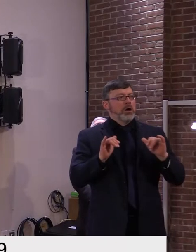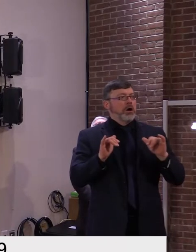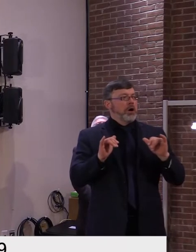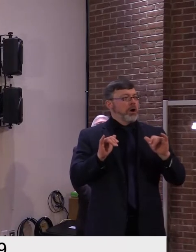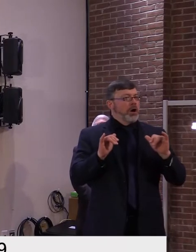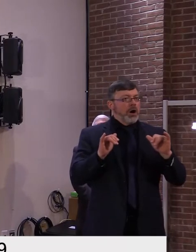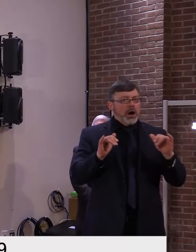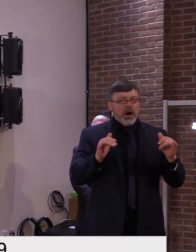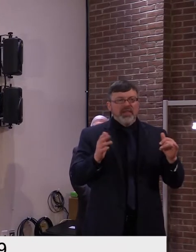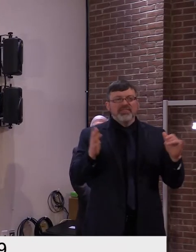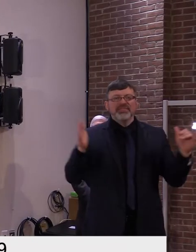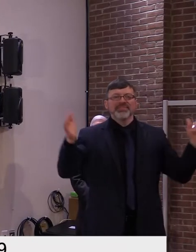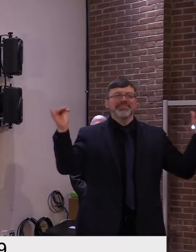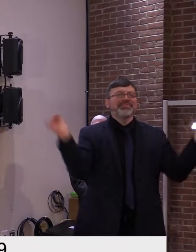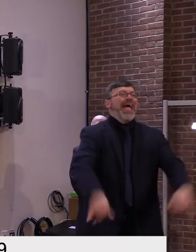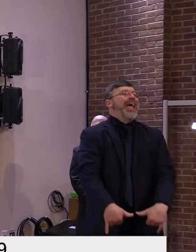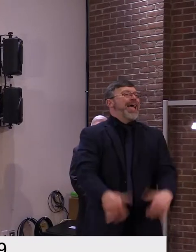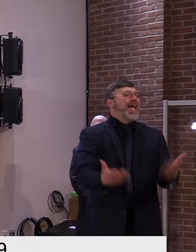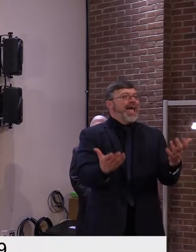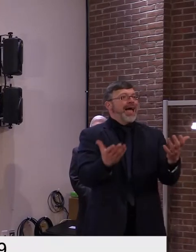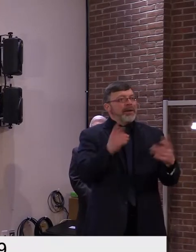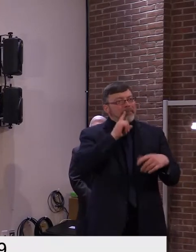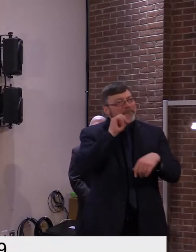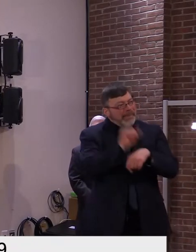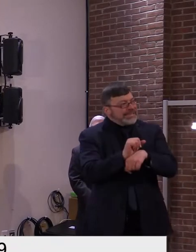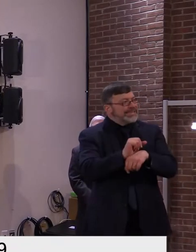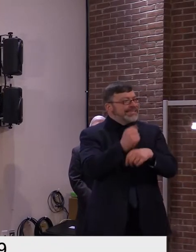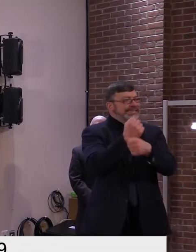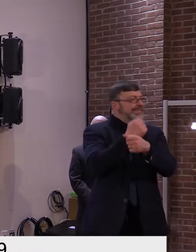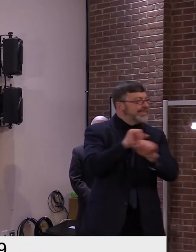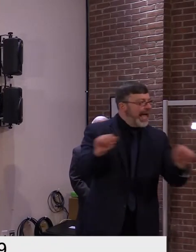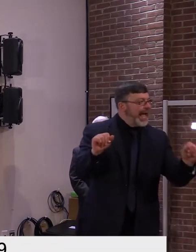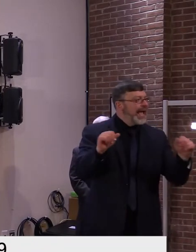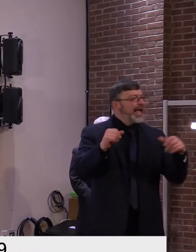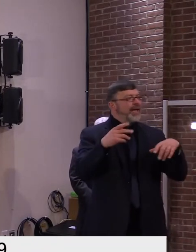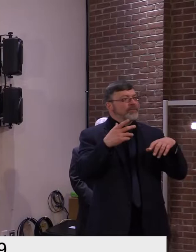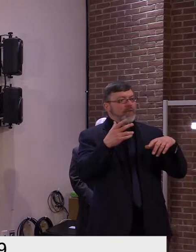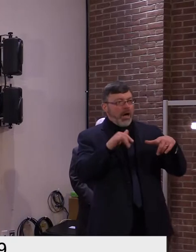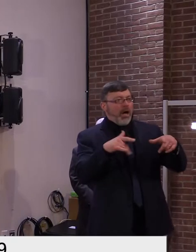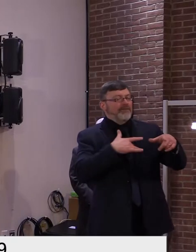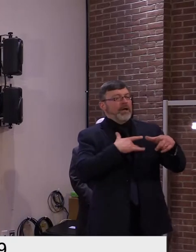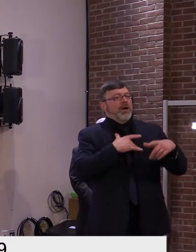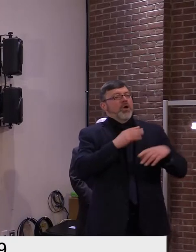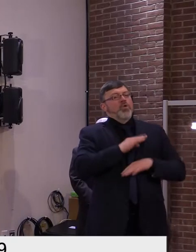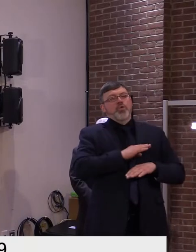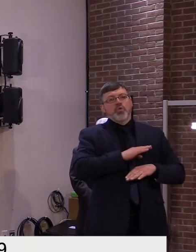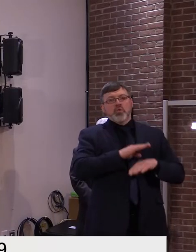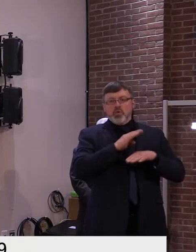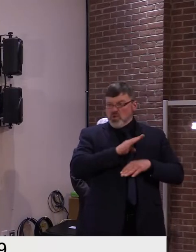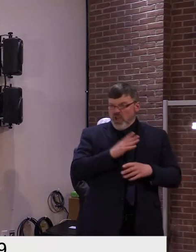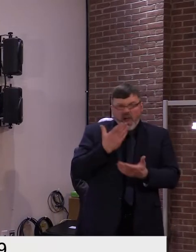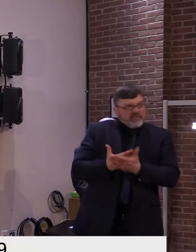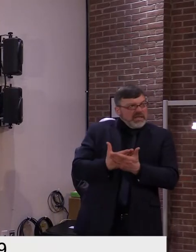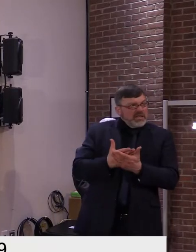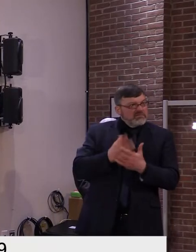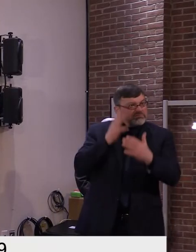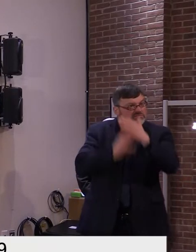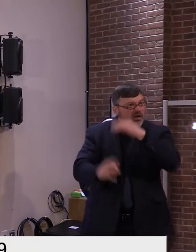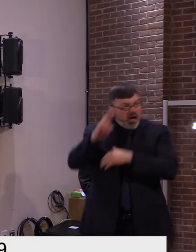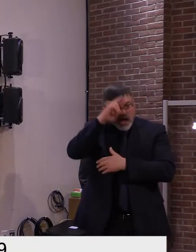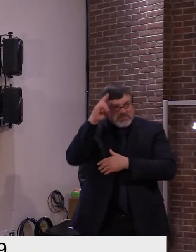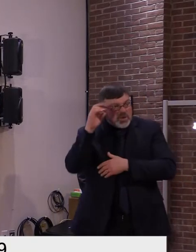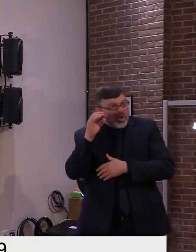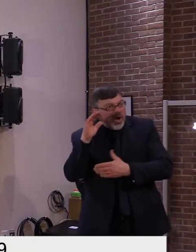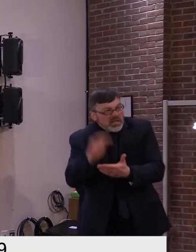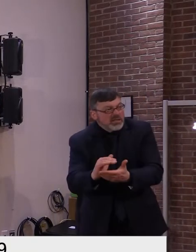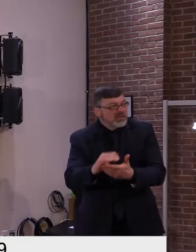successfully and safely and effectively, and that should help much more than just a separate education